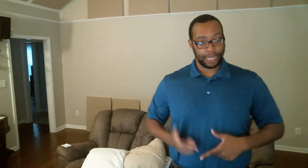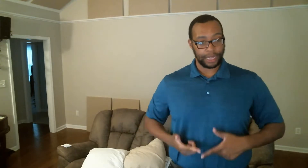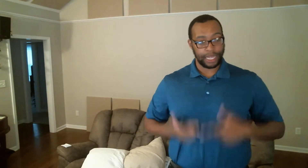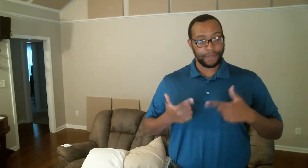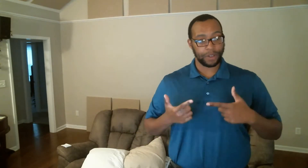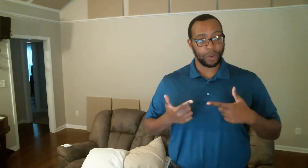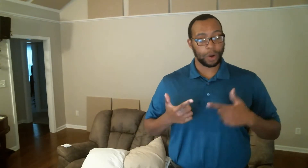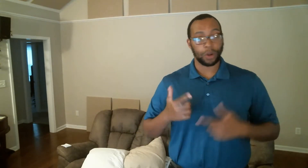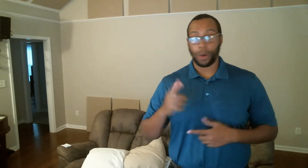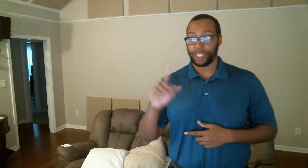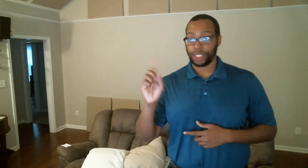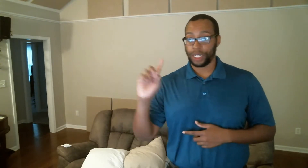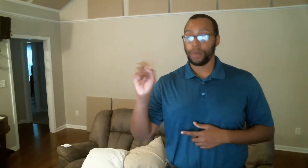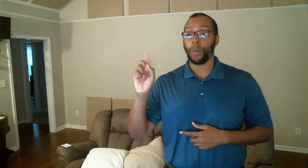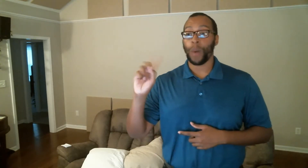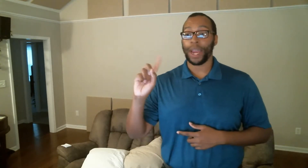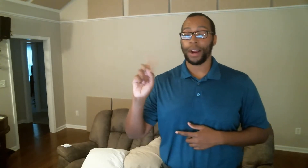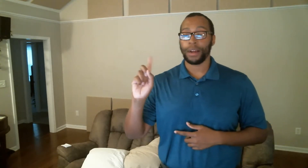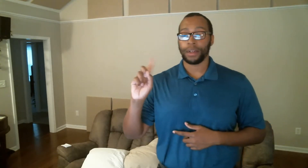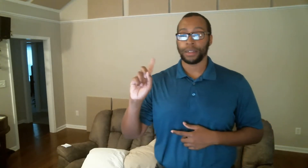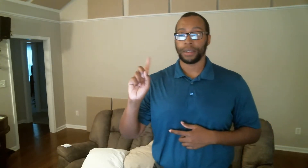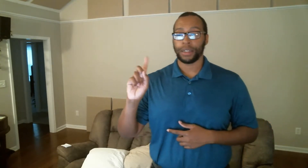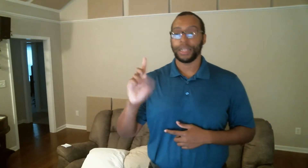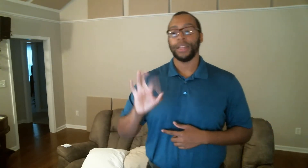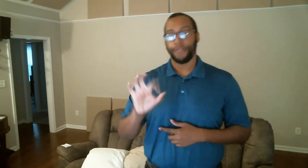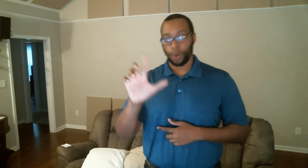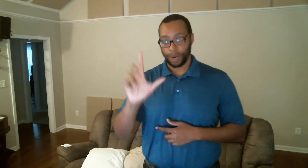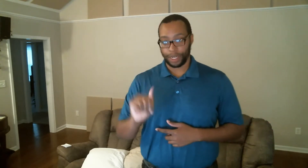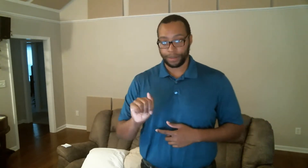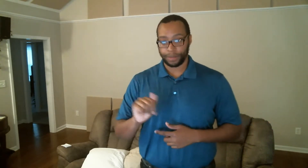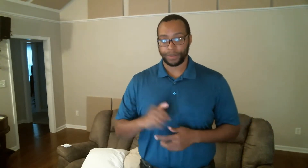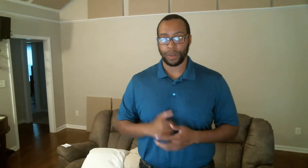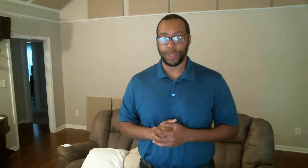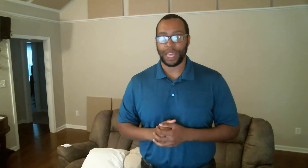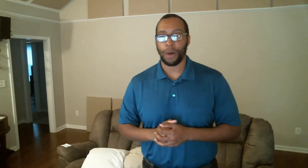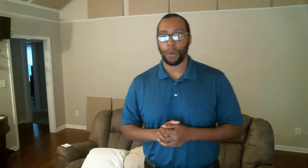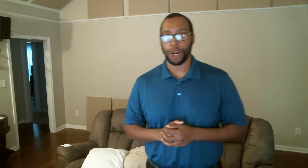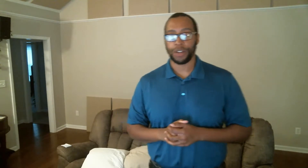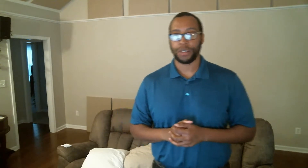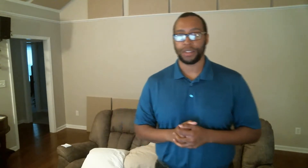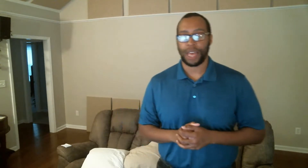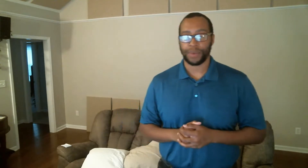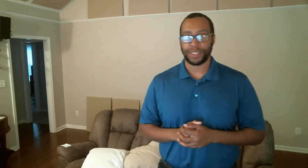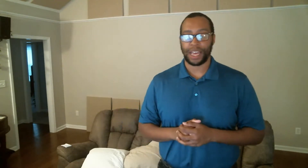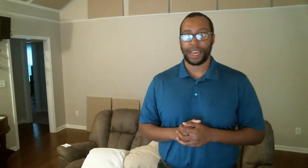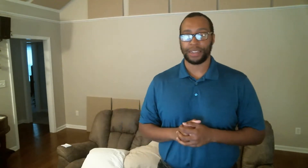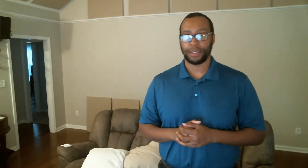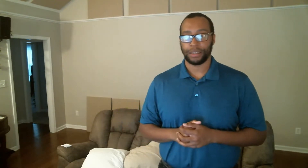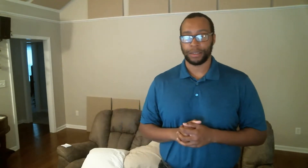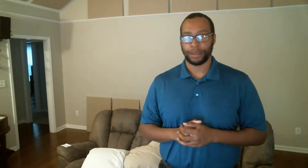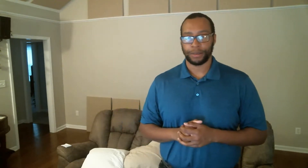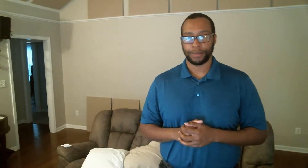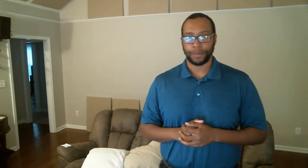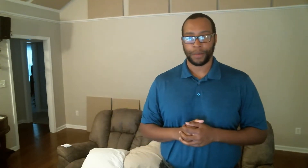live, rhetorical question, where? Florida. So without words, I would sign